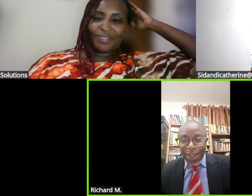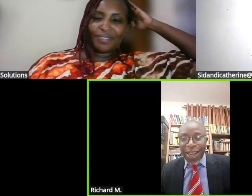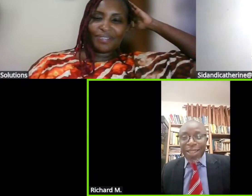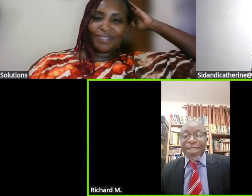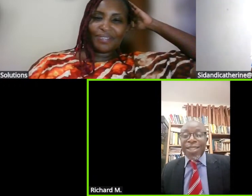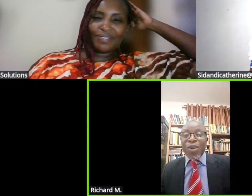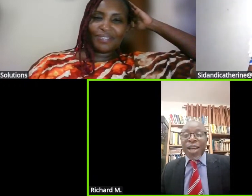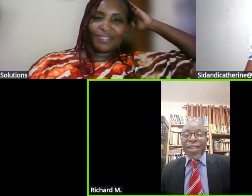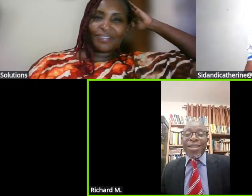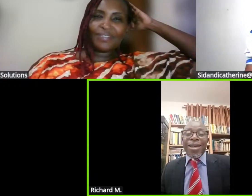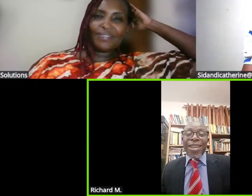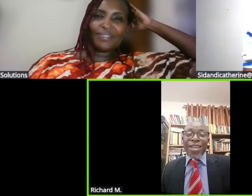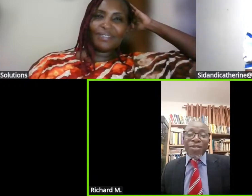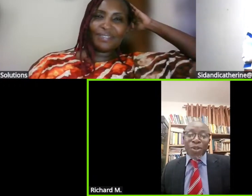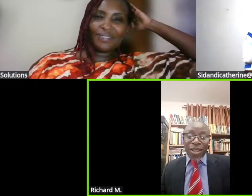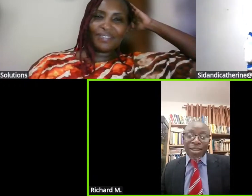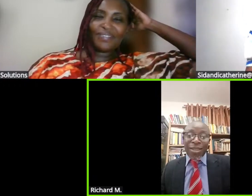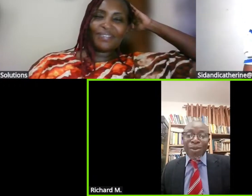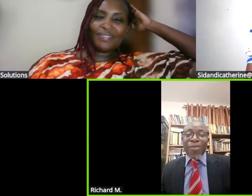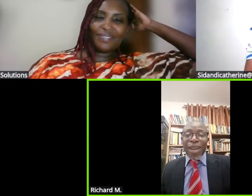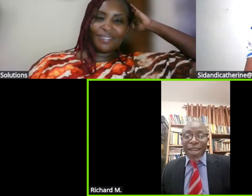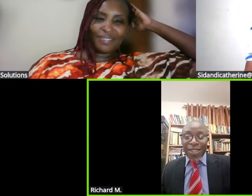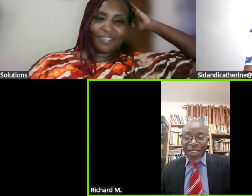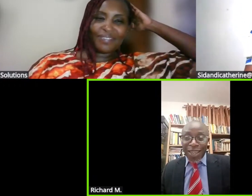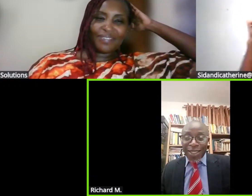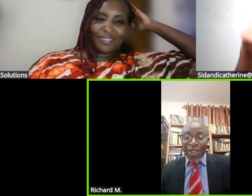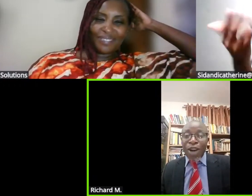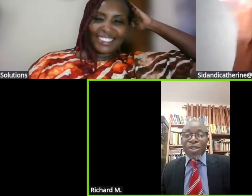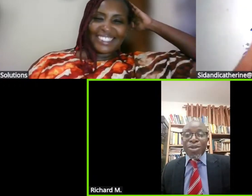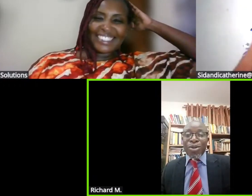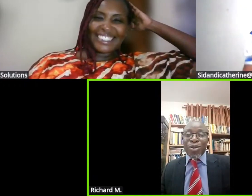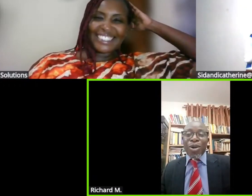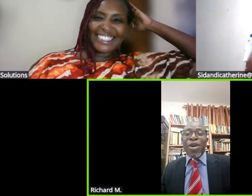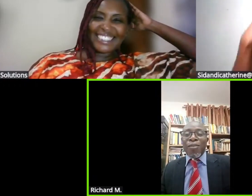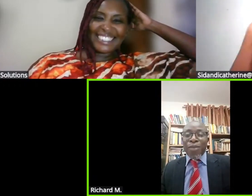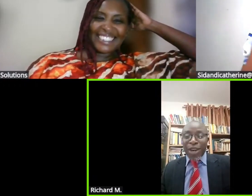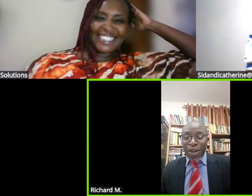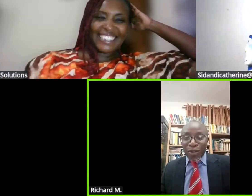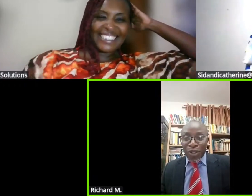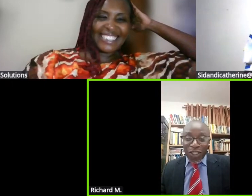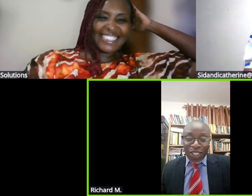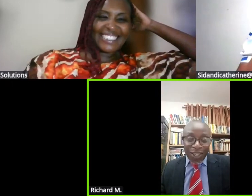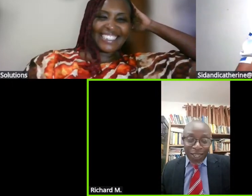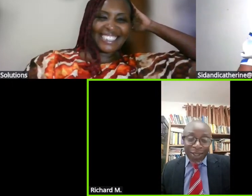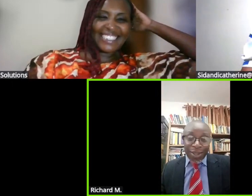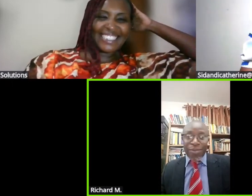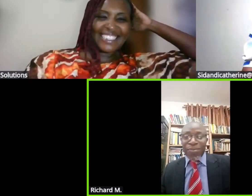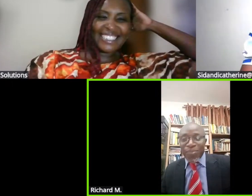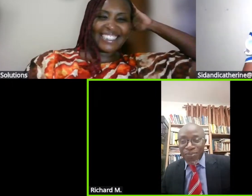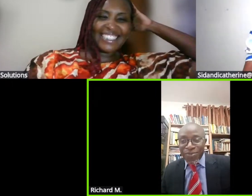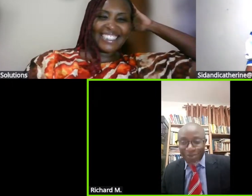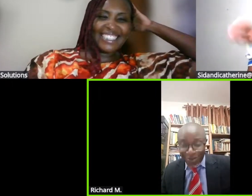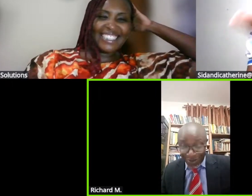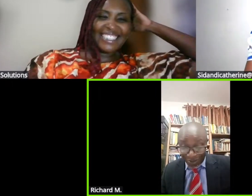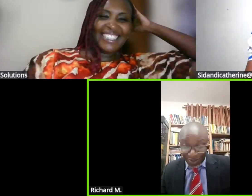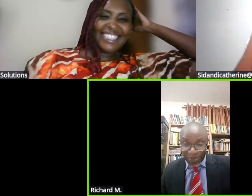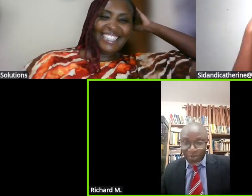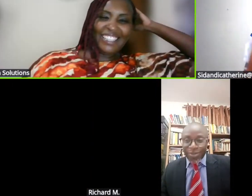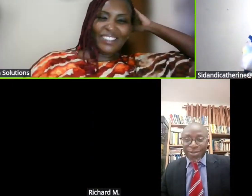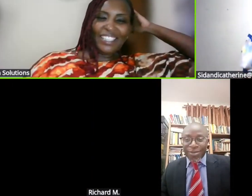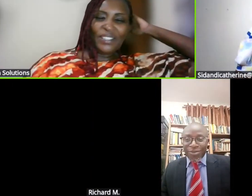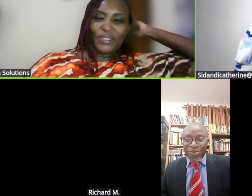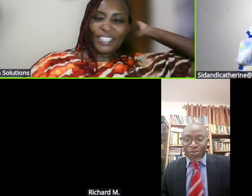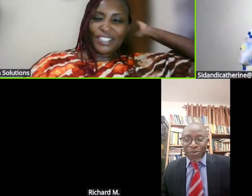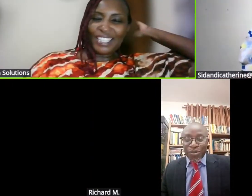trainers. Let us see tonight if Judith will make us trainers. Over to you, moderator of choice, Grace. Thank